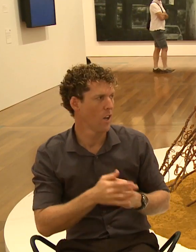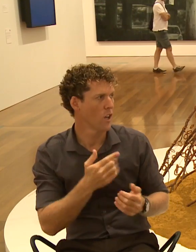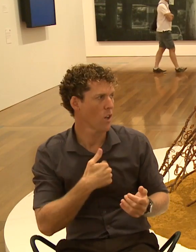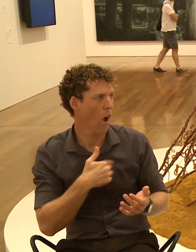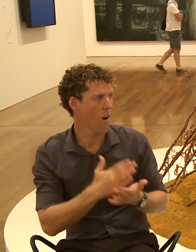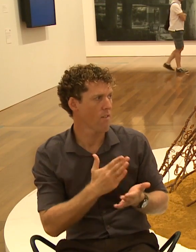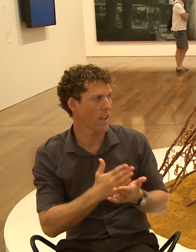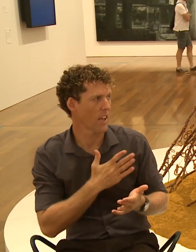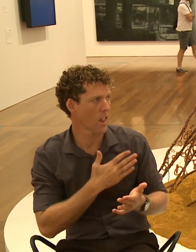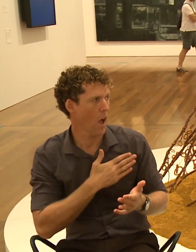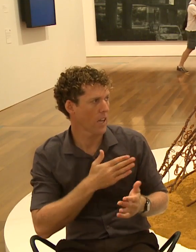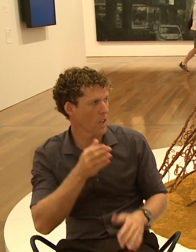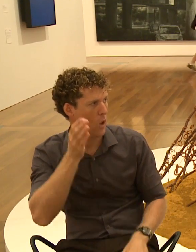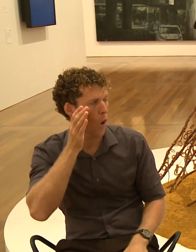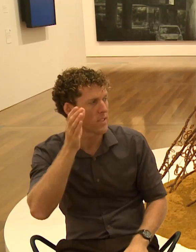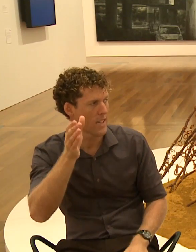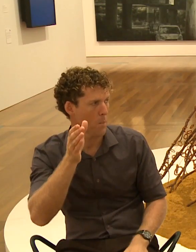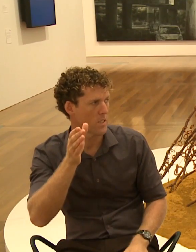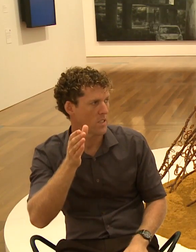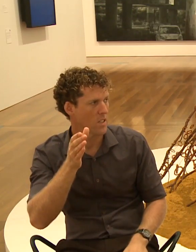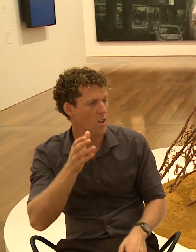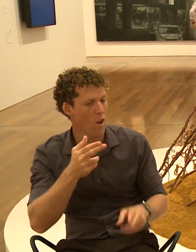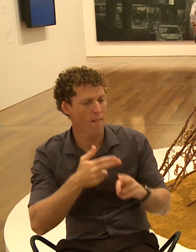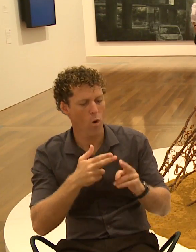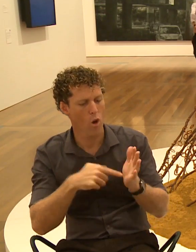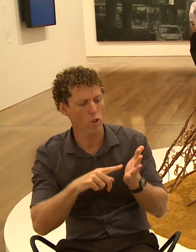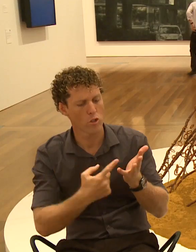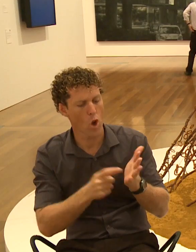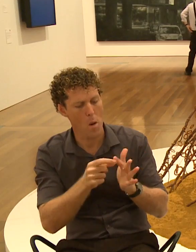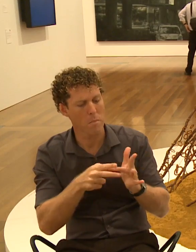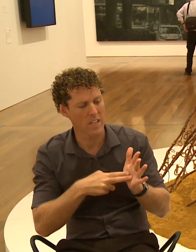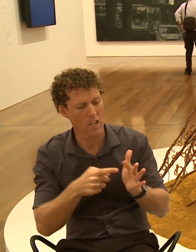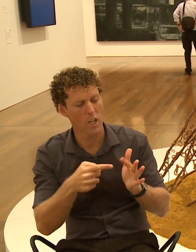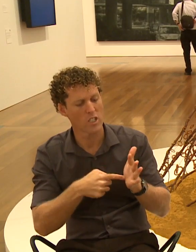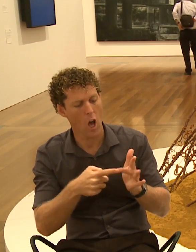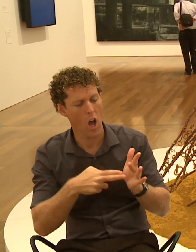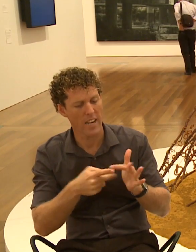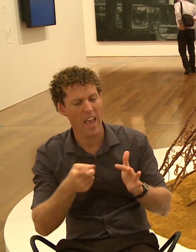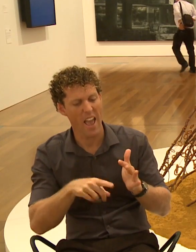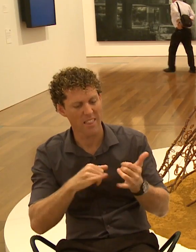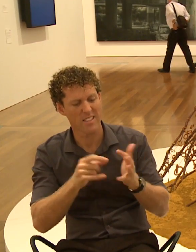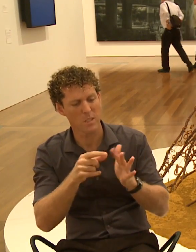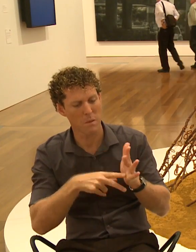like the concept of the turpentine and the Spinifex together to